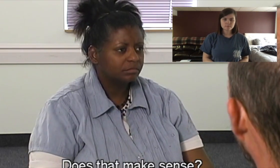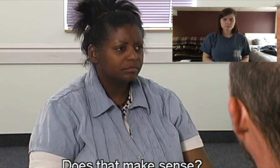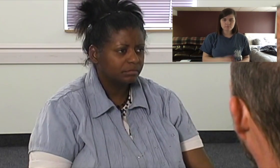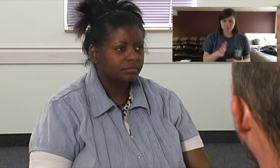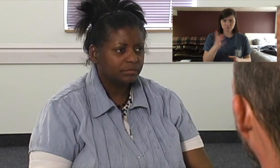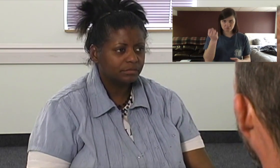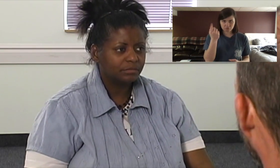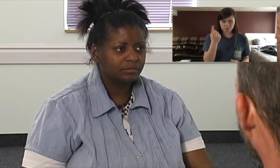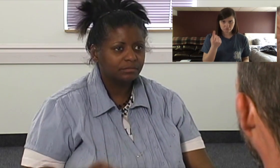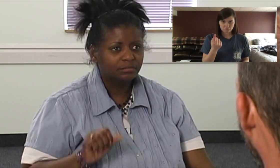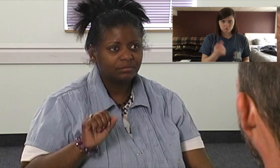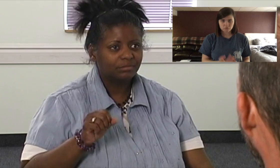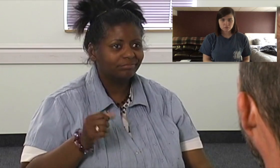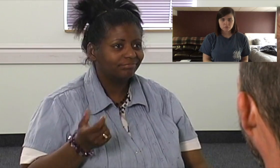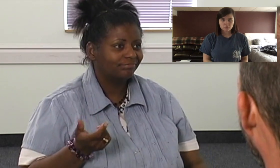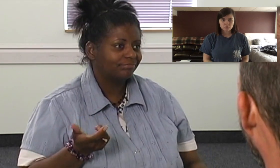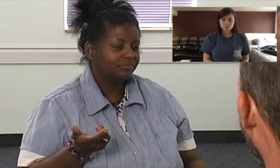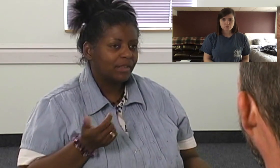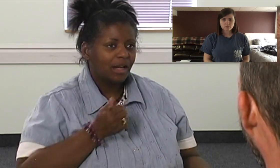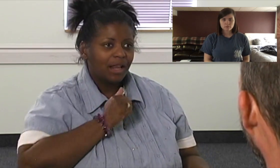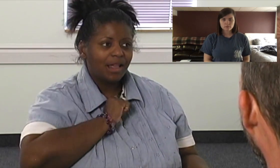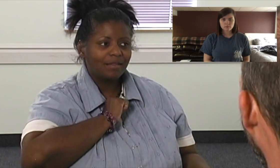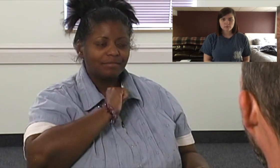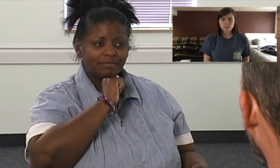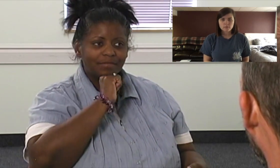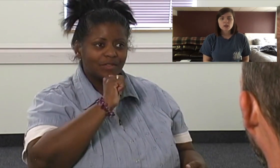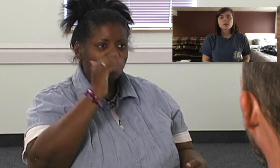Does that make sense?